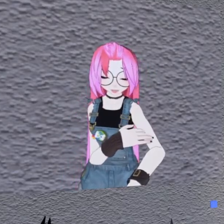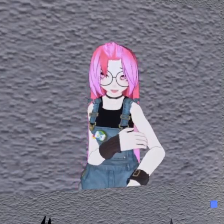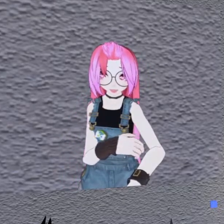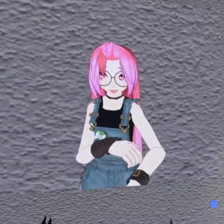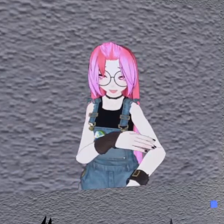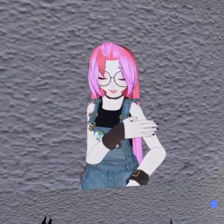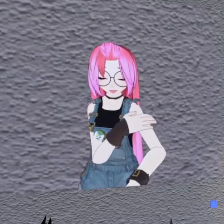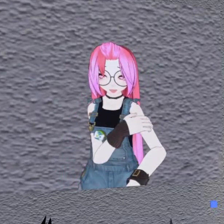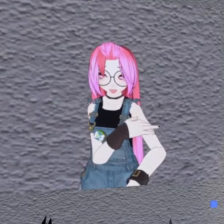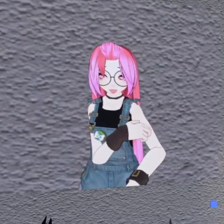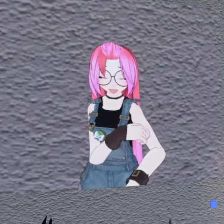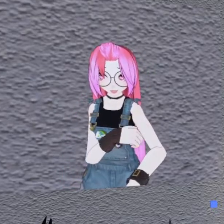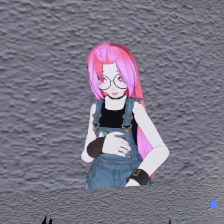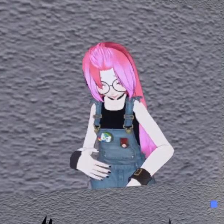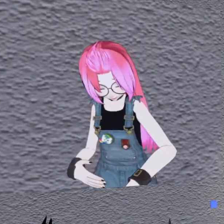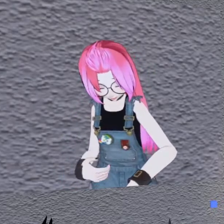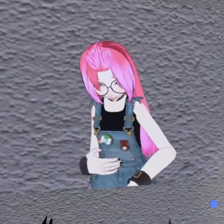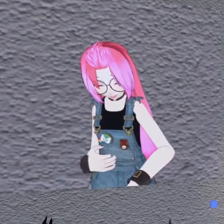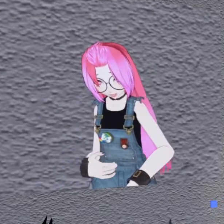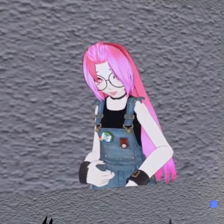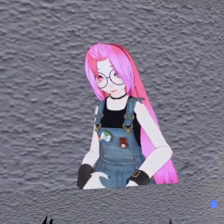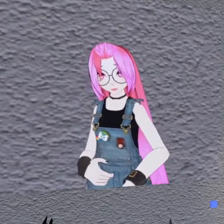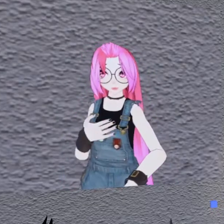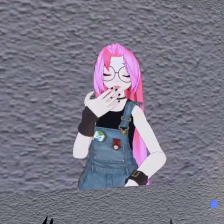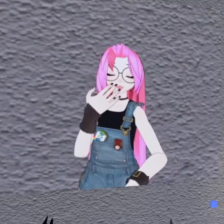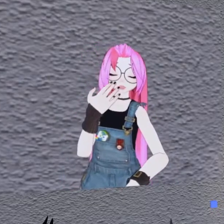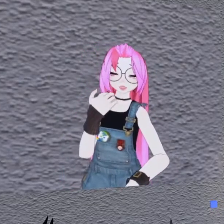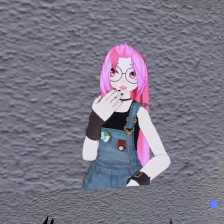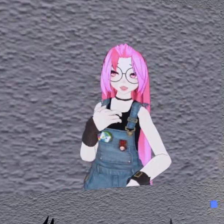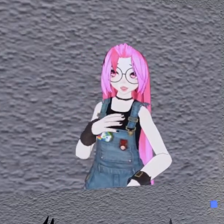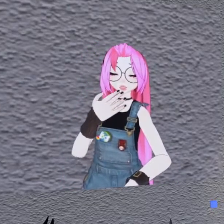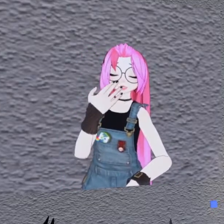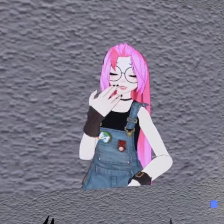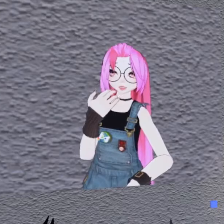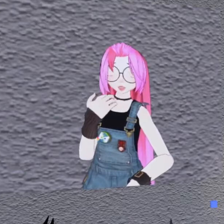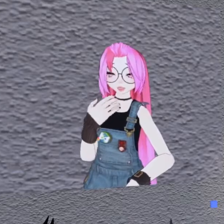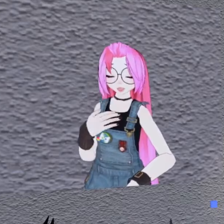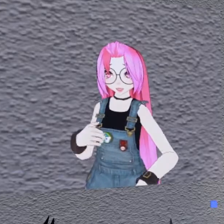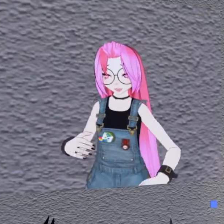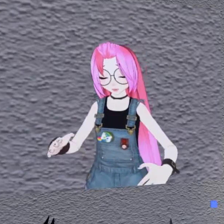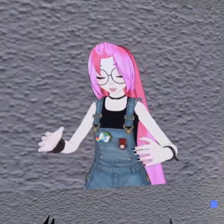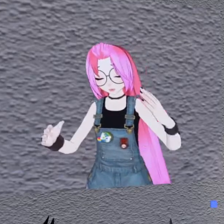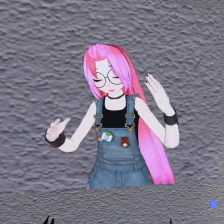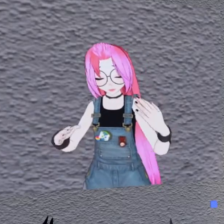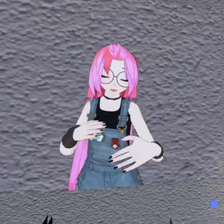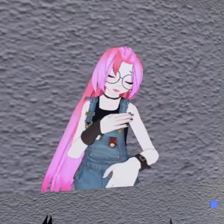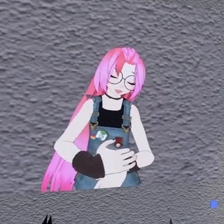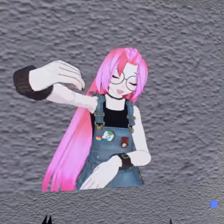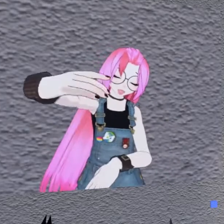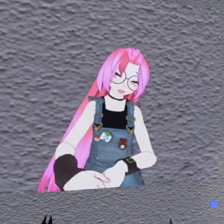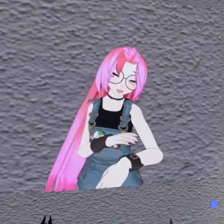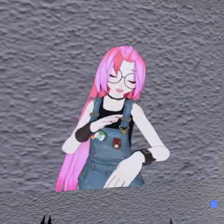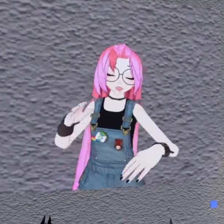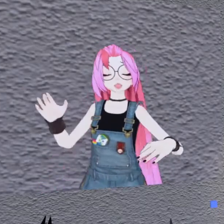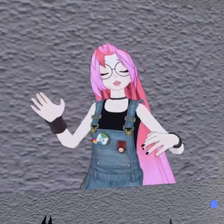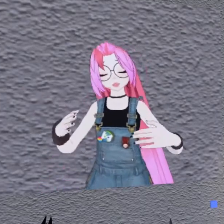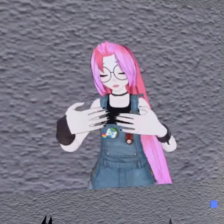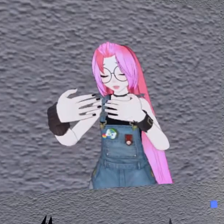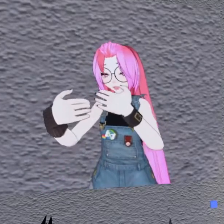just sign the dripping like on your arm. Or if it's on your tummy, or bloody nose is from your nose. Yeah. I hurt my arm, it's bleeding. Yeah. But the sign